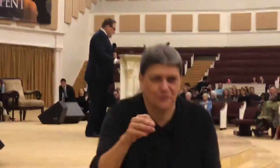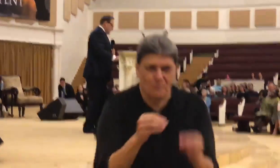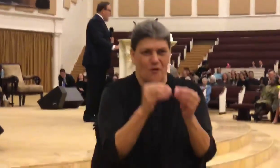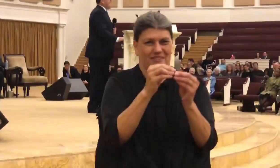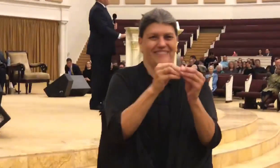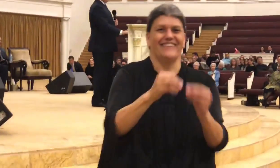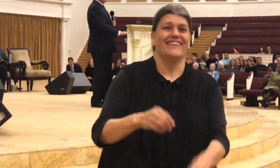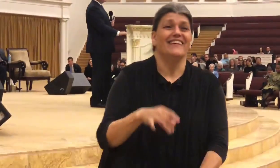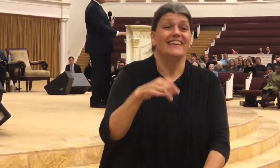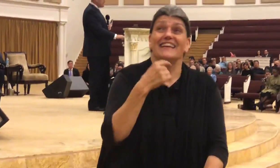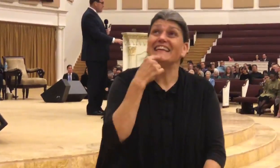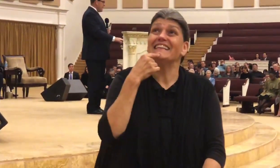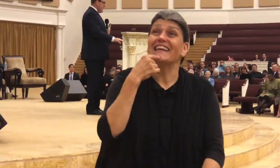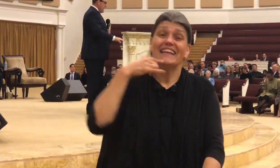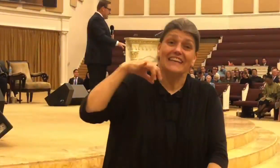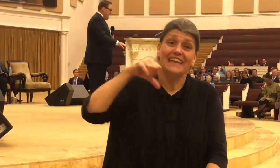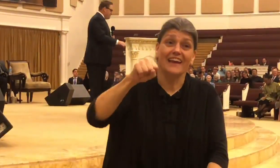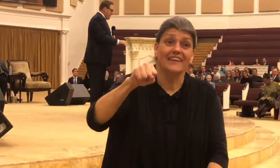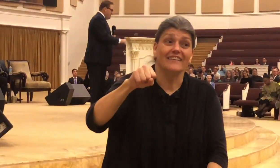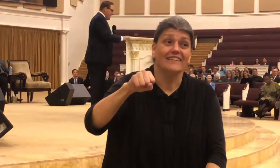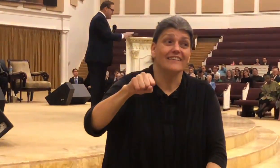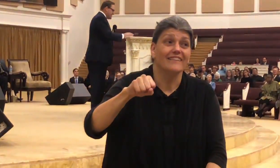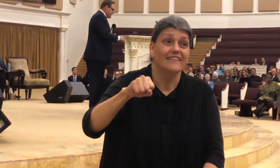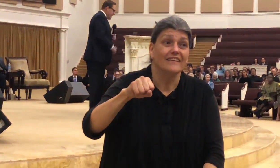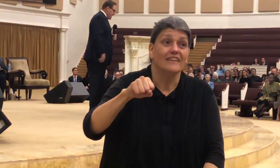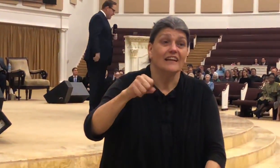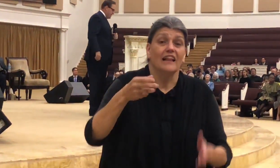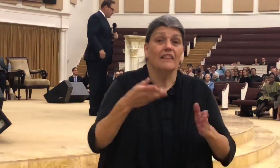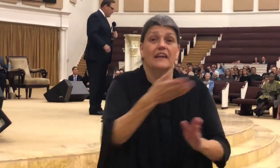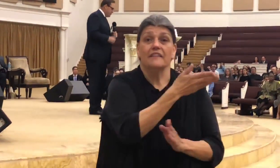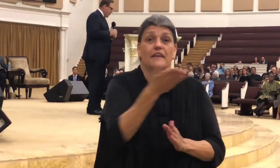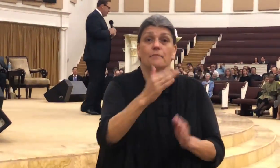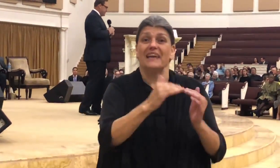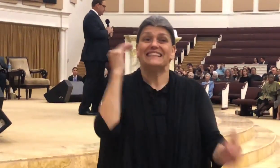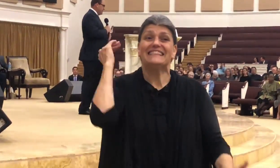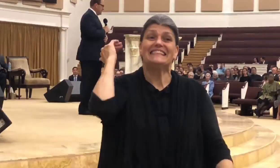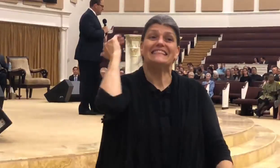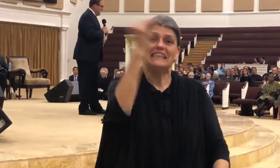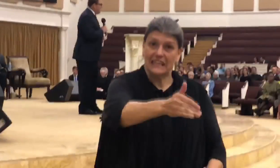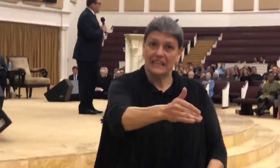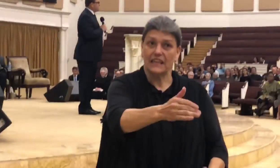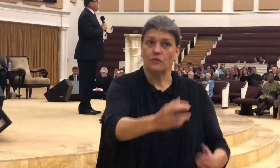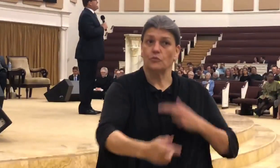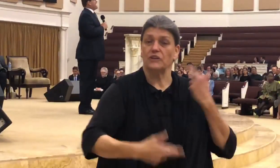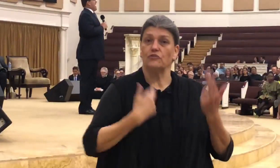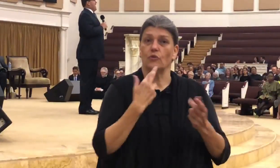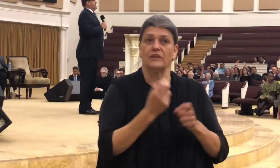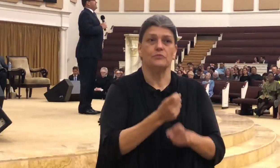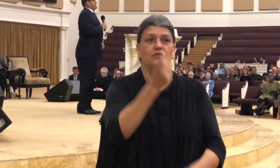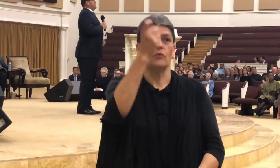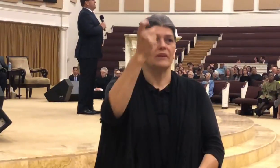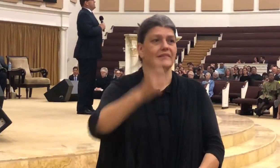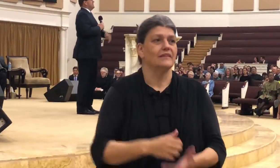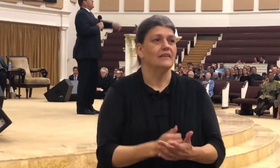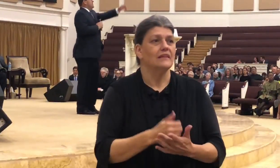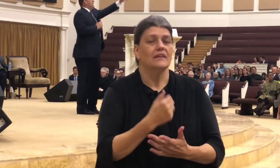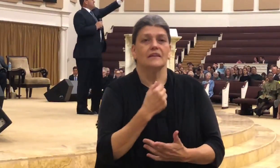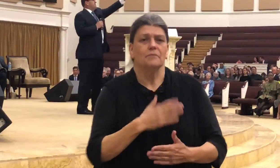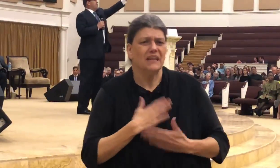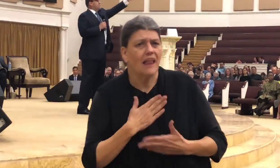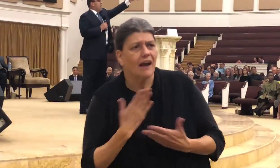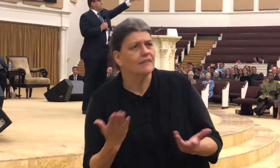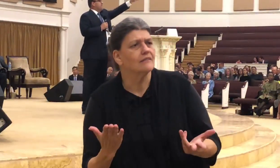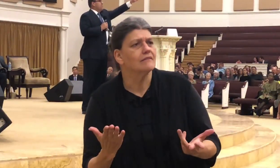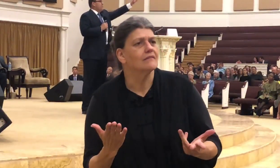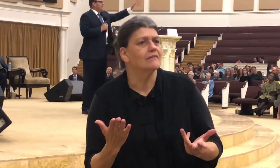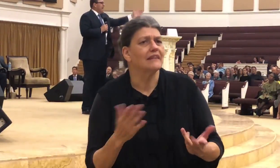He said, yea, let them exceeding rejoice. Everybody say, be glad. That's